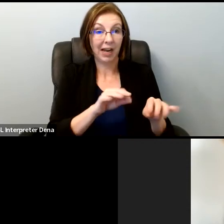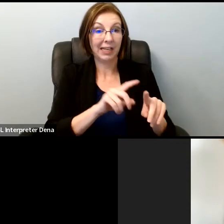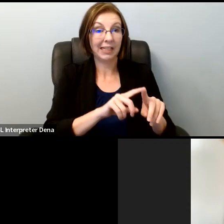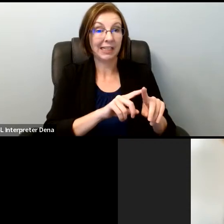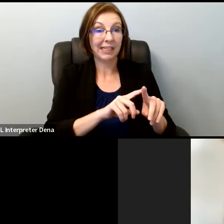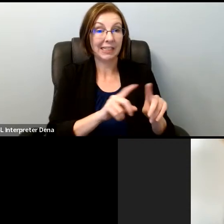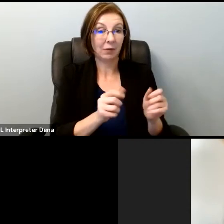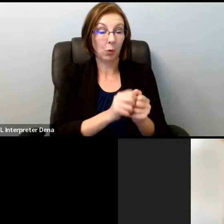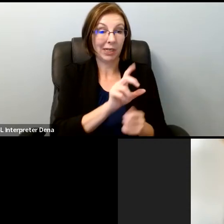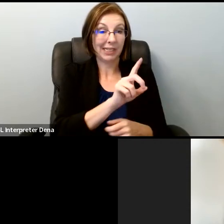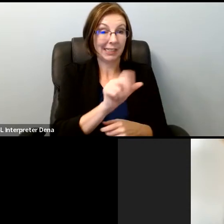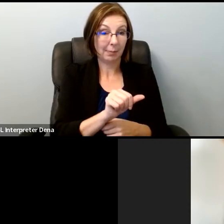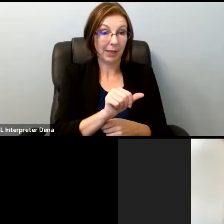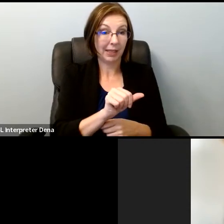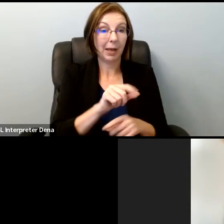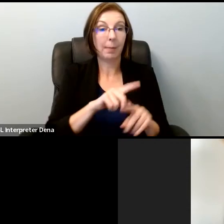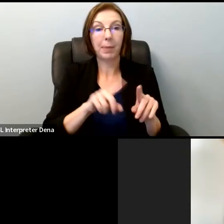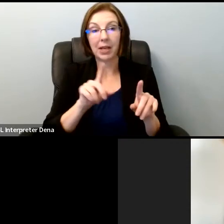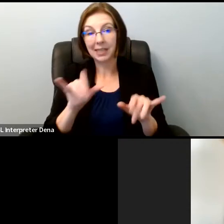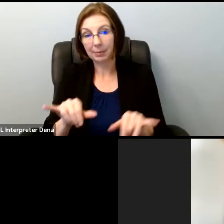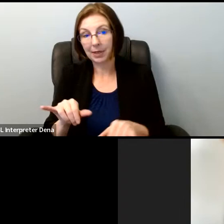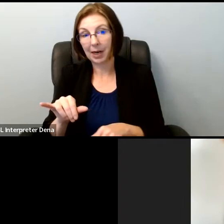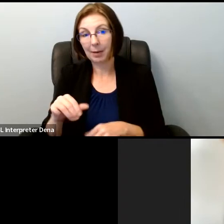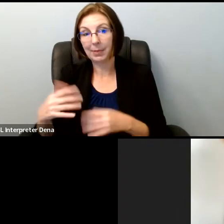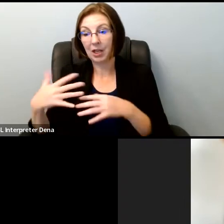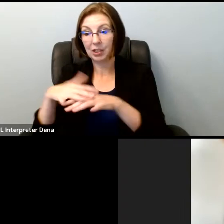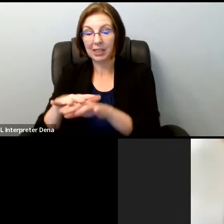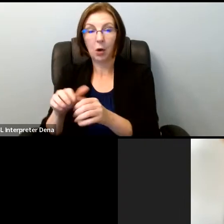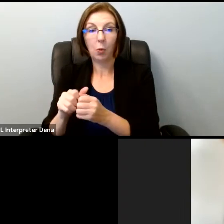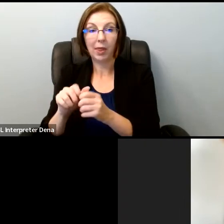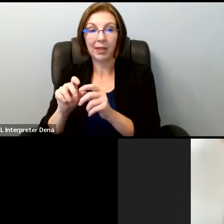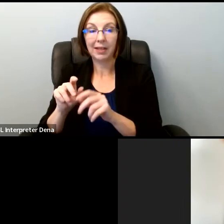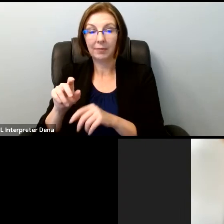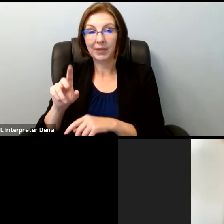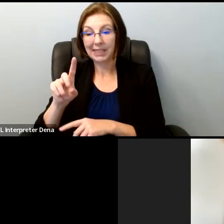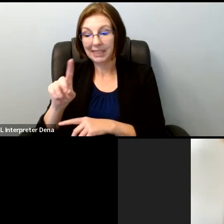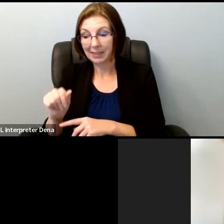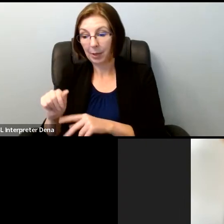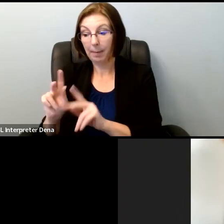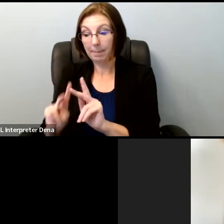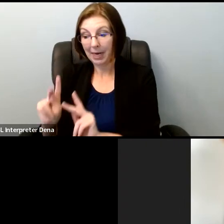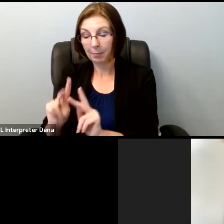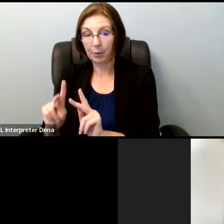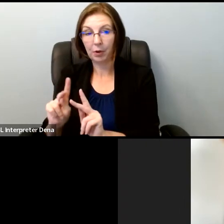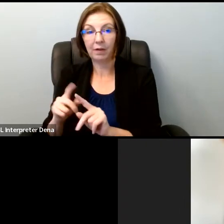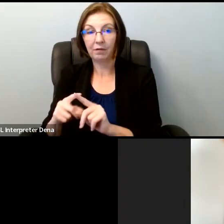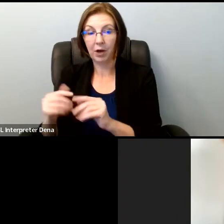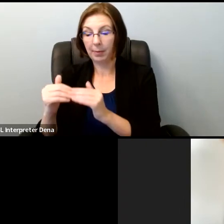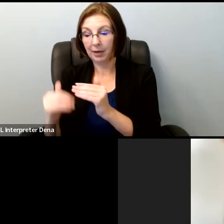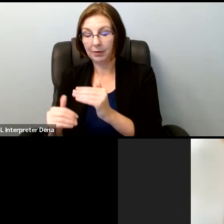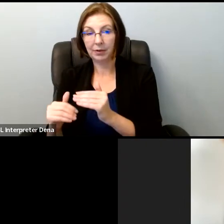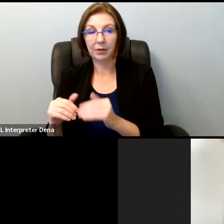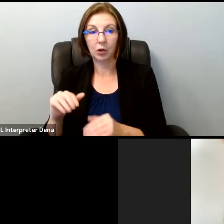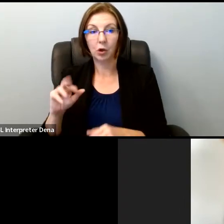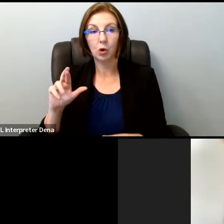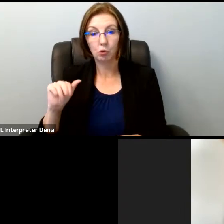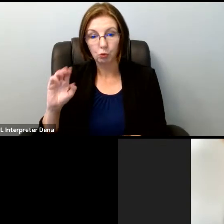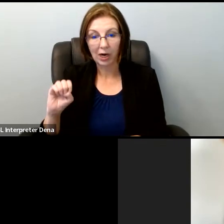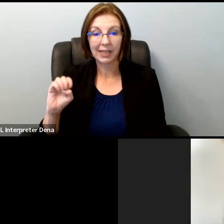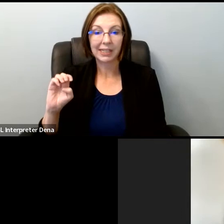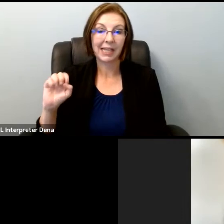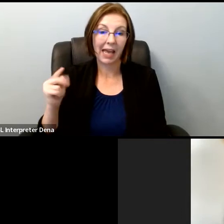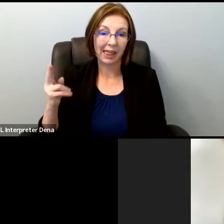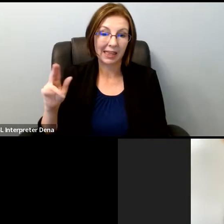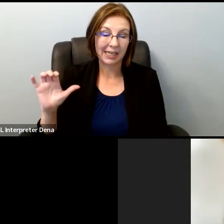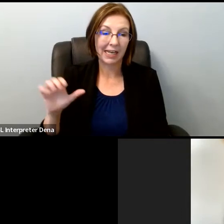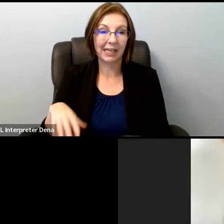disability status, but the intersectional differences for people with disabilities from other underrepresented groups, race, ethnicity, and